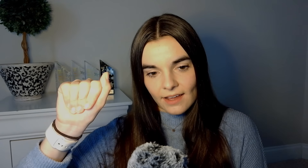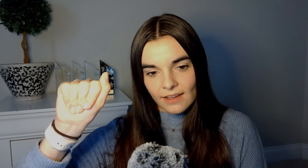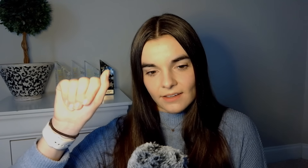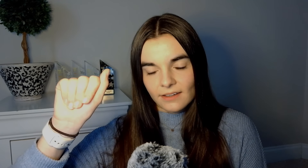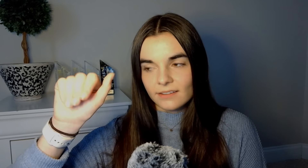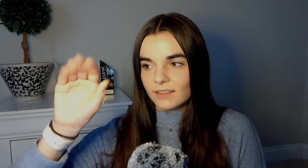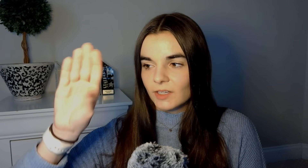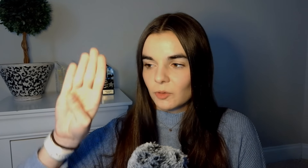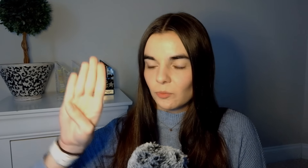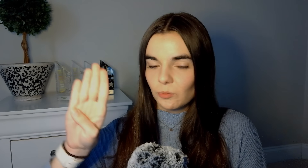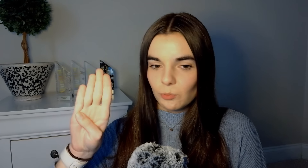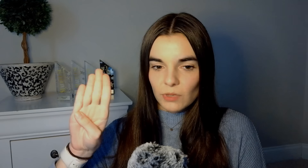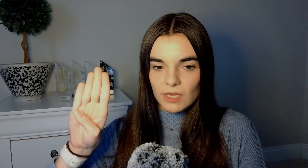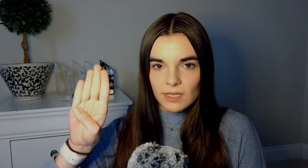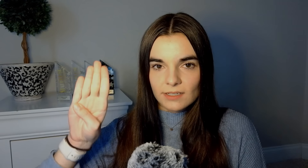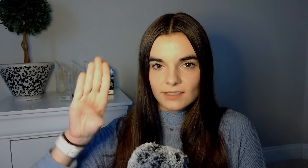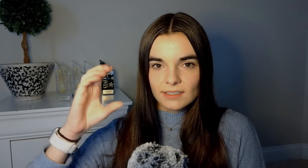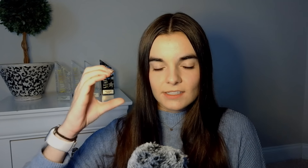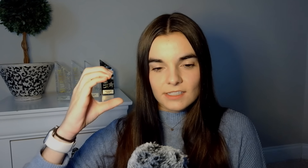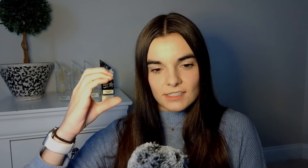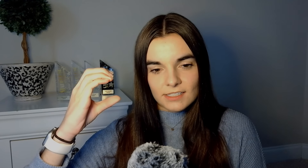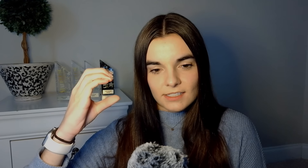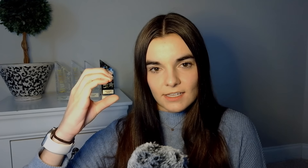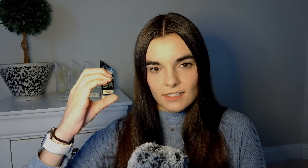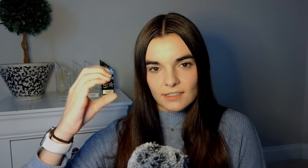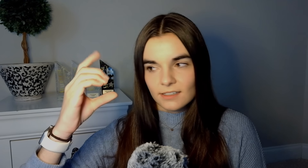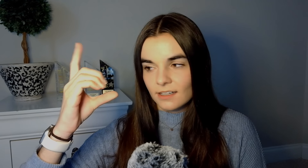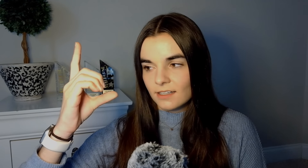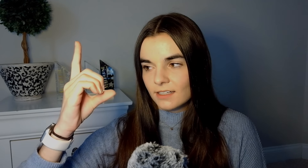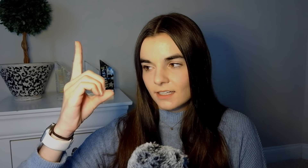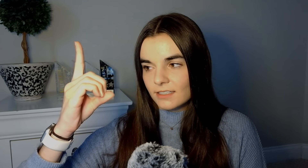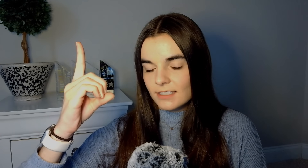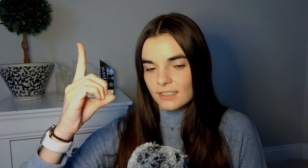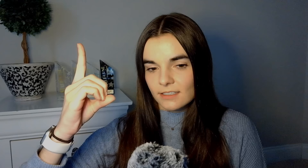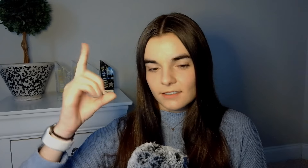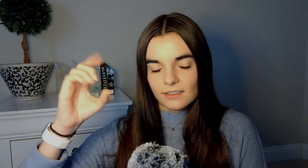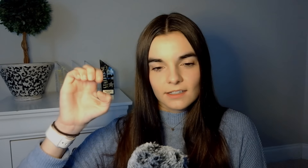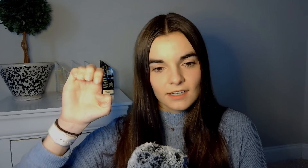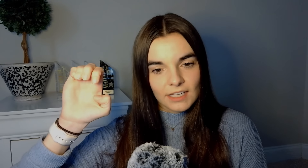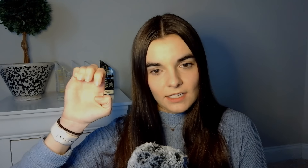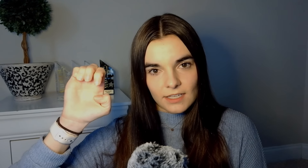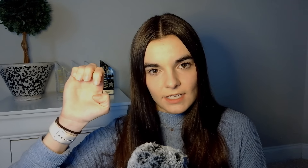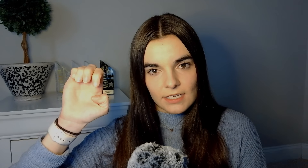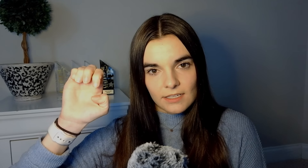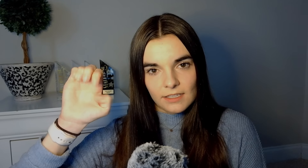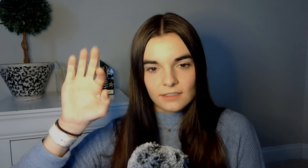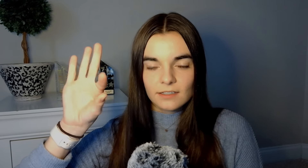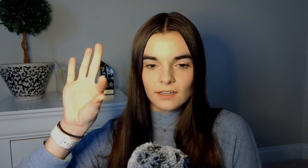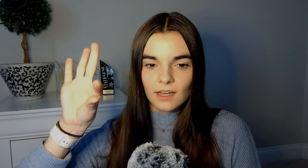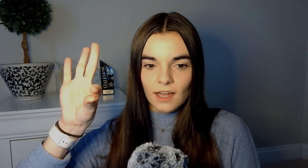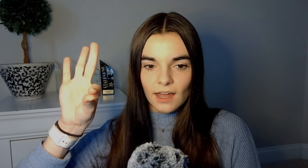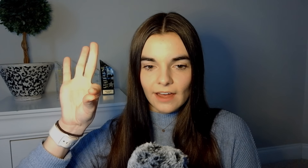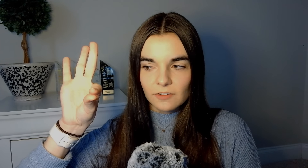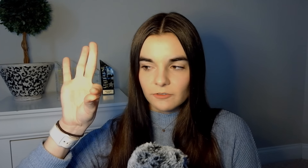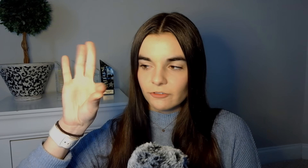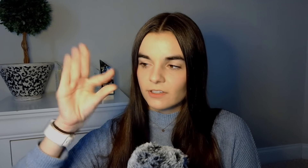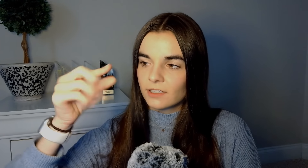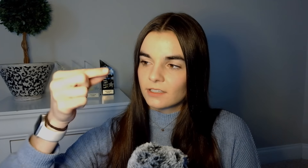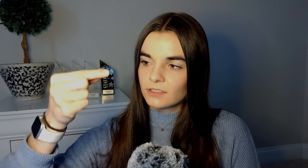A, B, C, D, E, F,